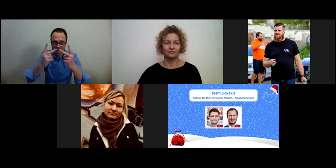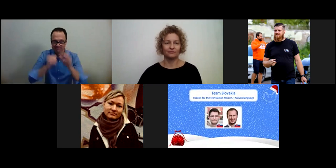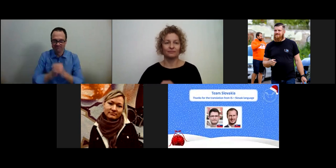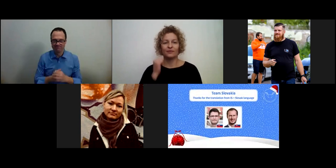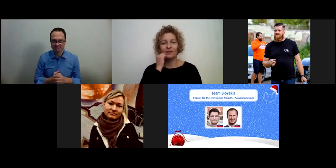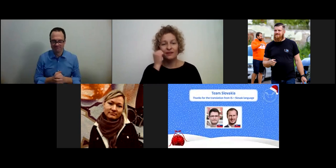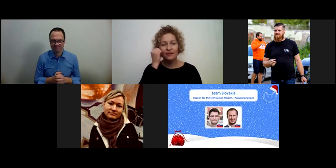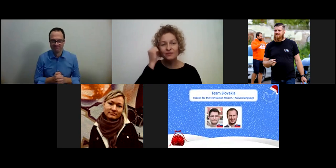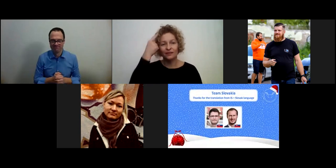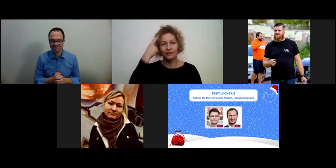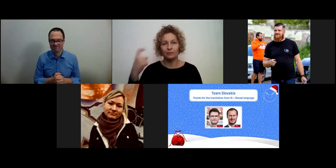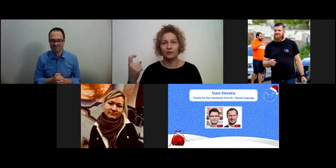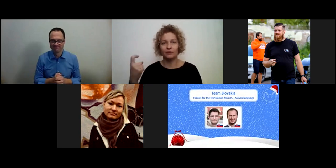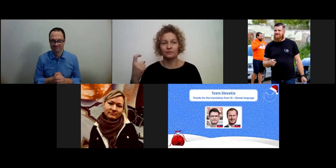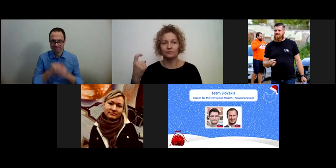Here I am.